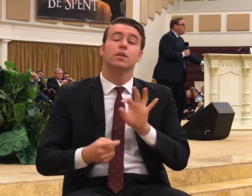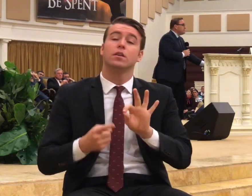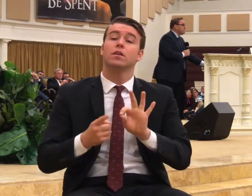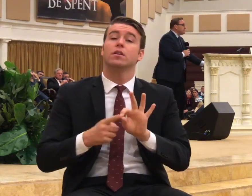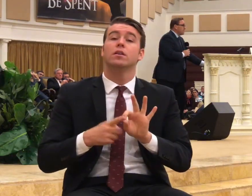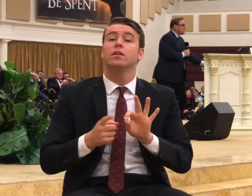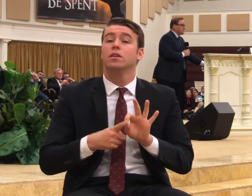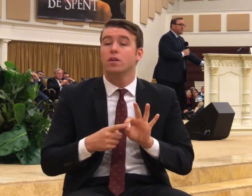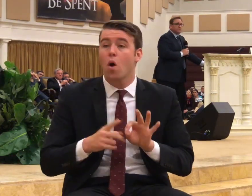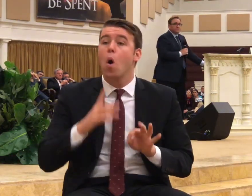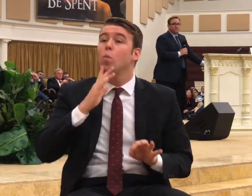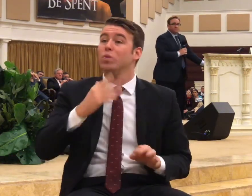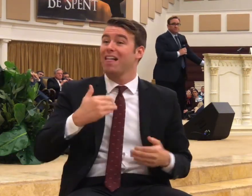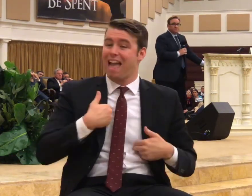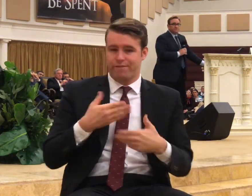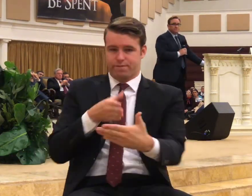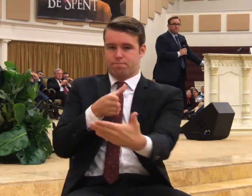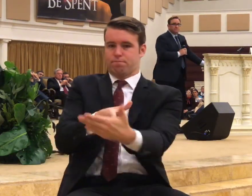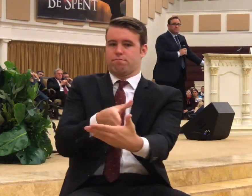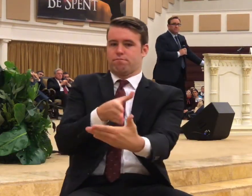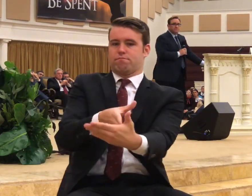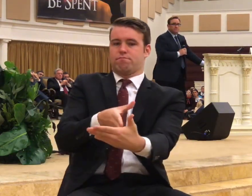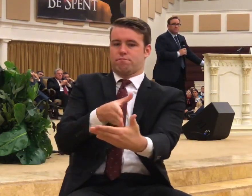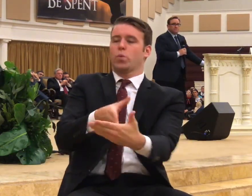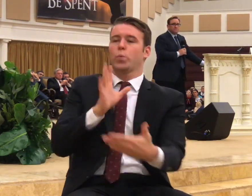be persecution.